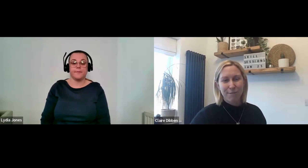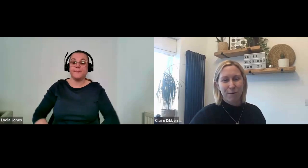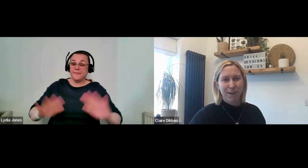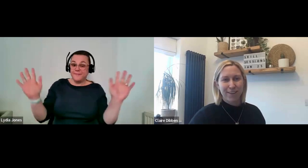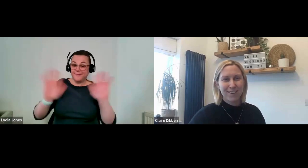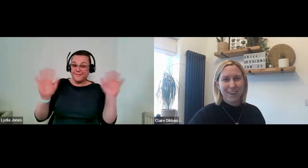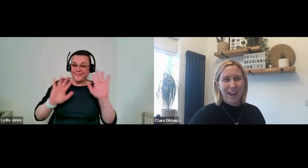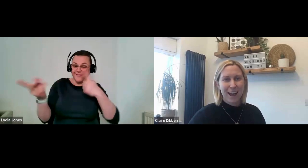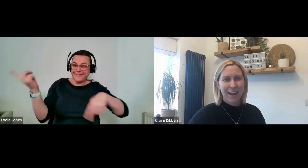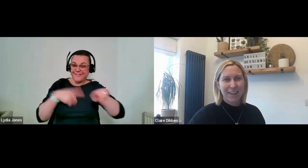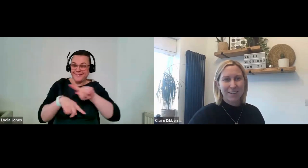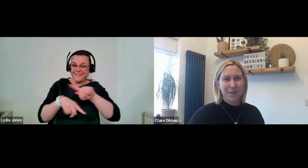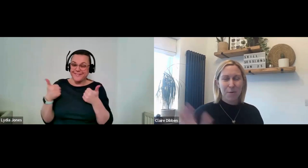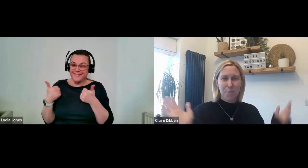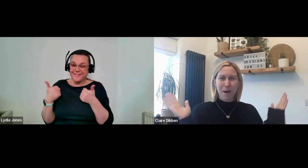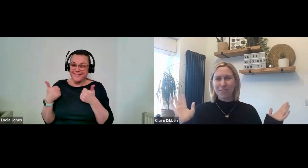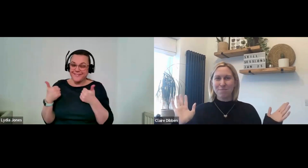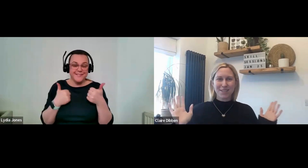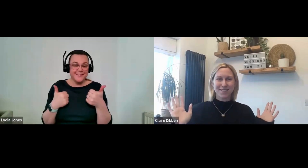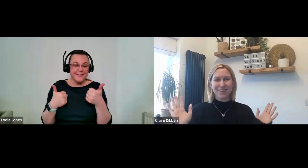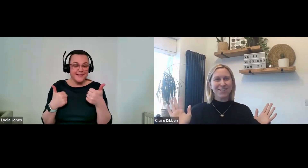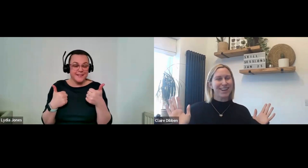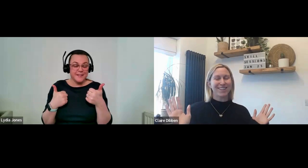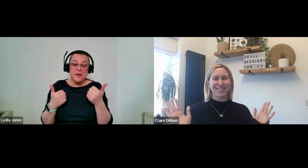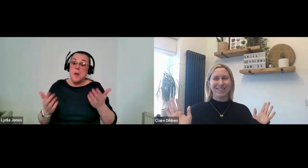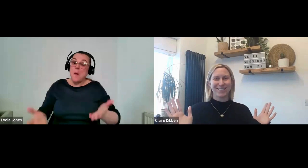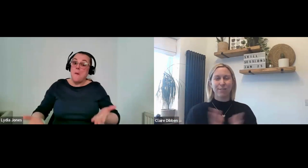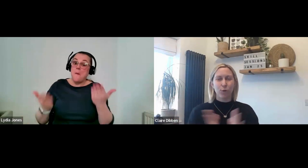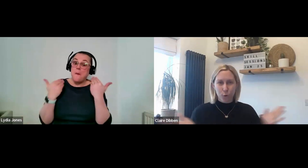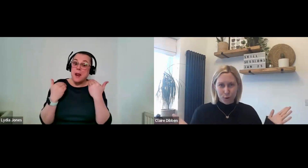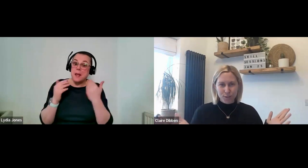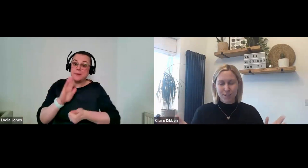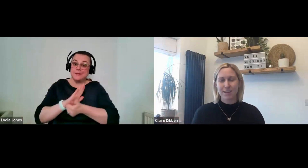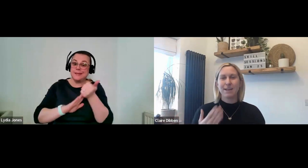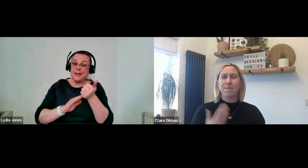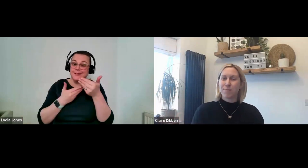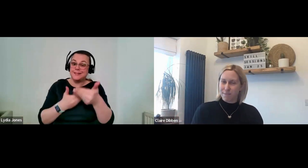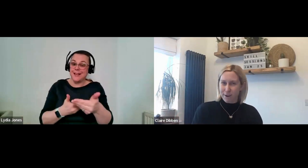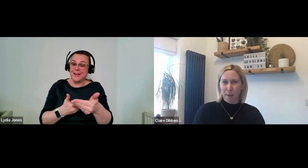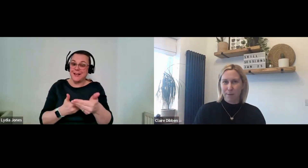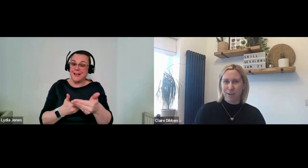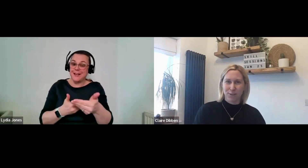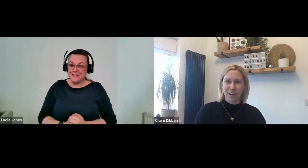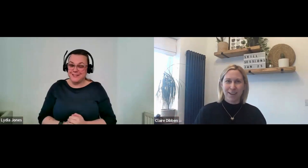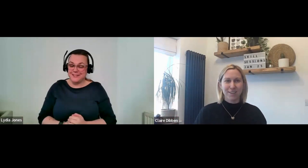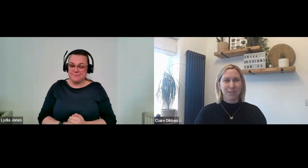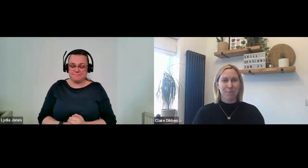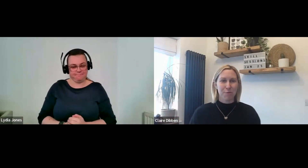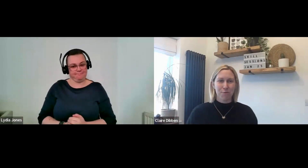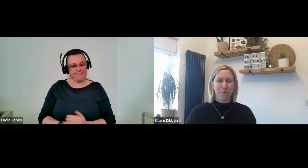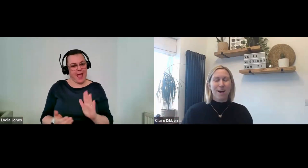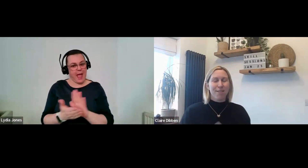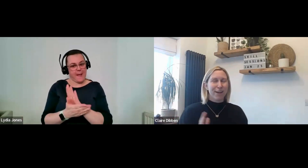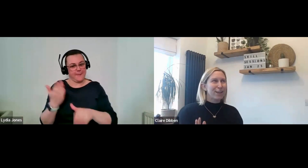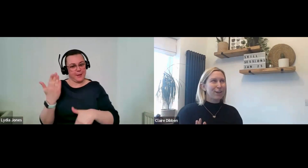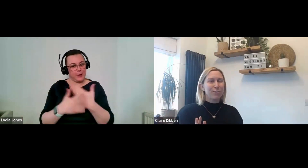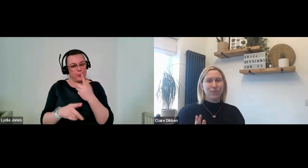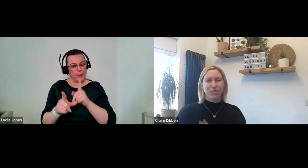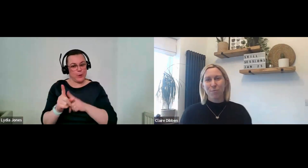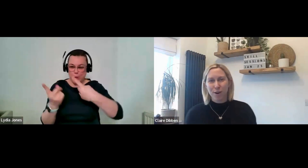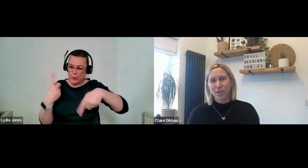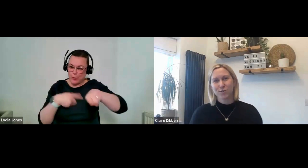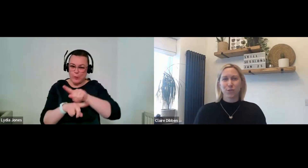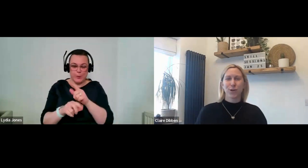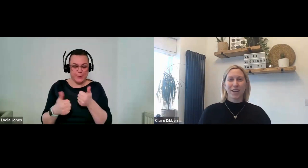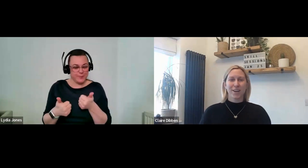Hello, everyone, and welcome to Skill Sessions. And of course, very happy New Year to you all. Thank